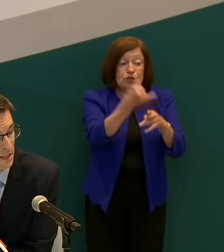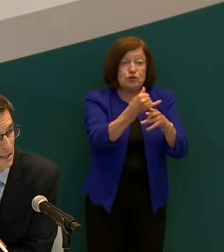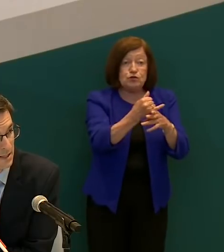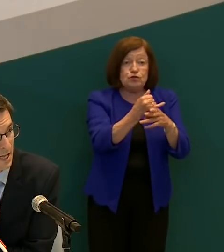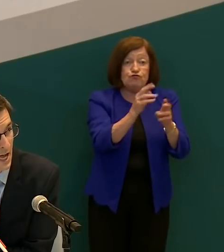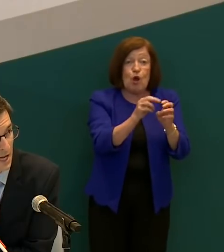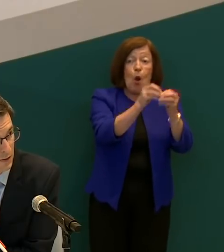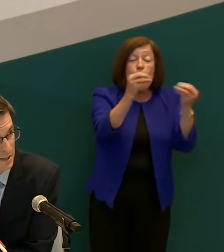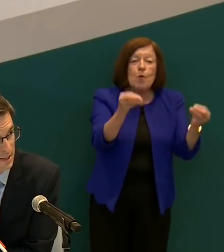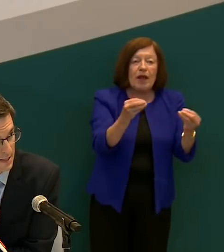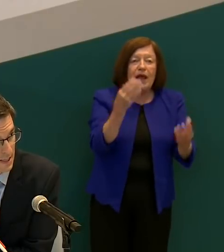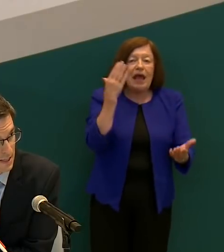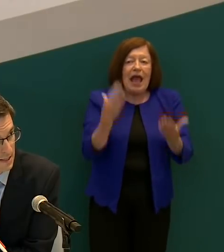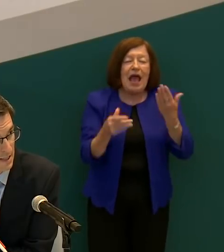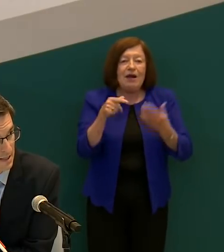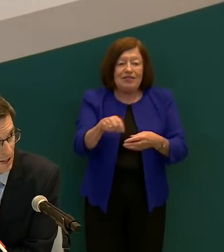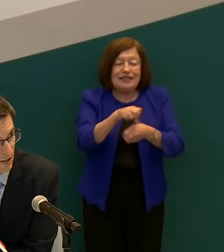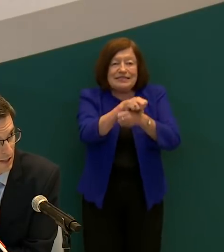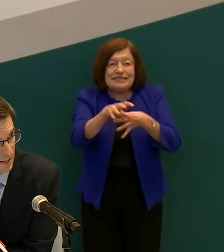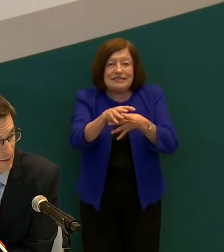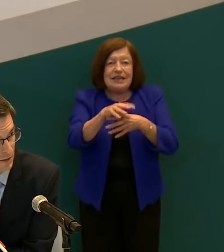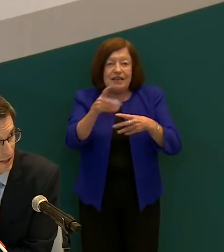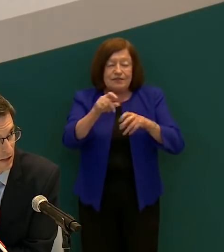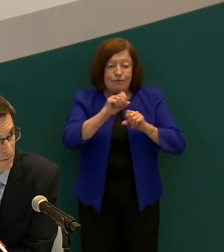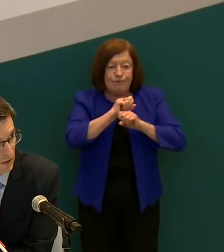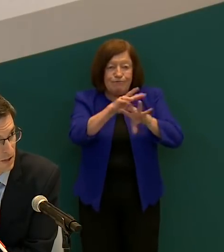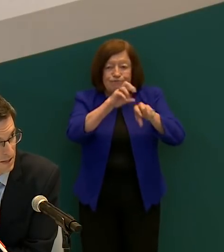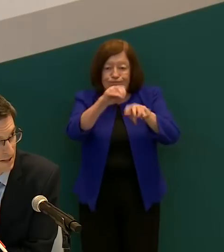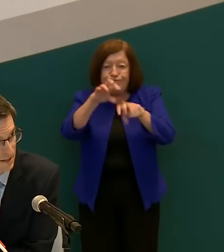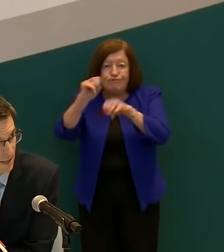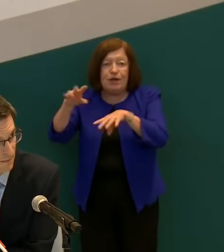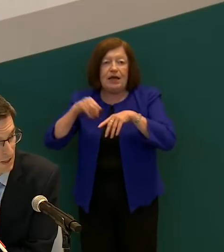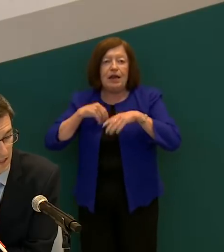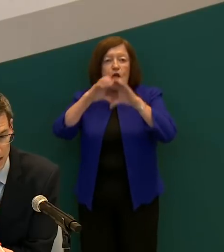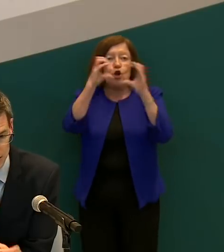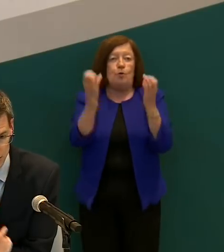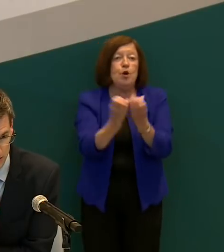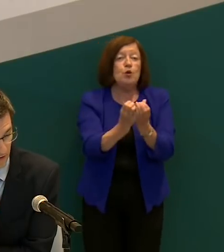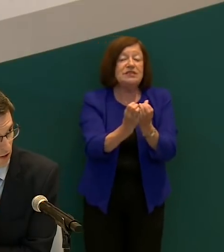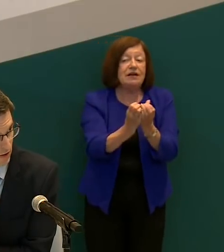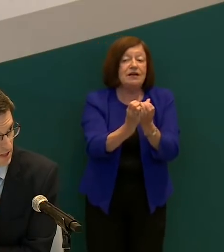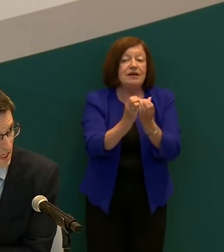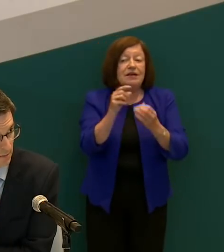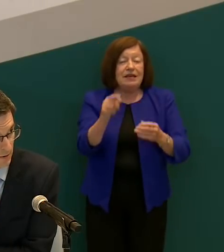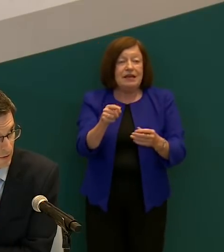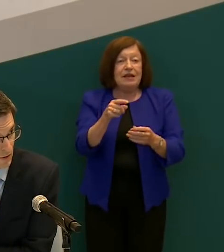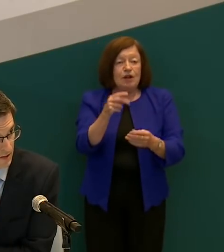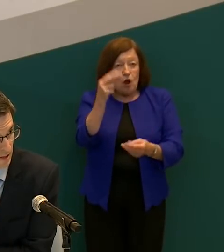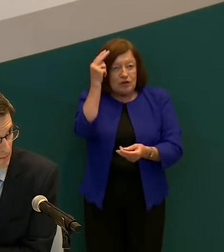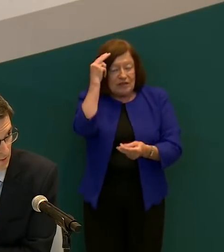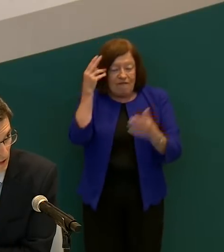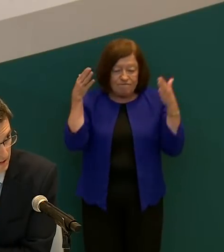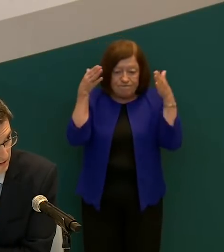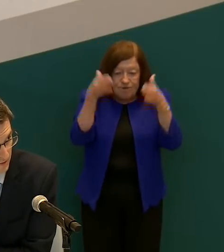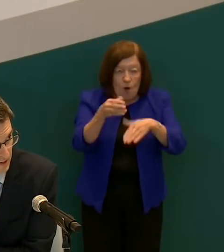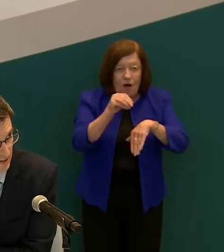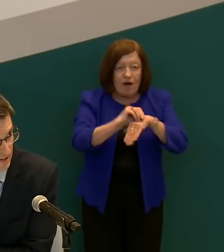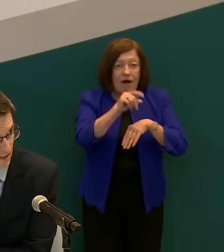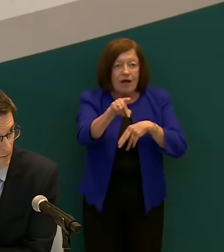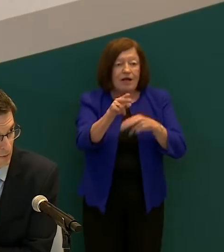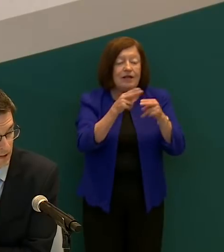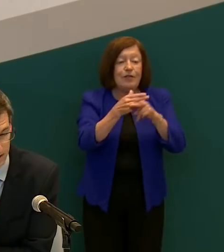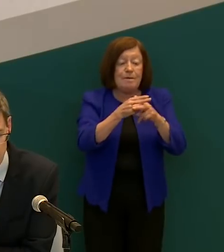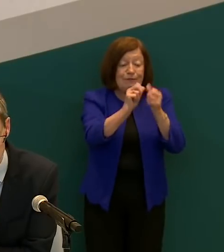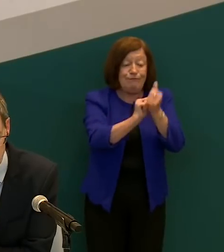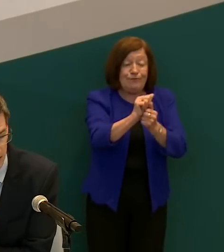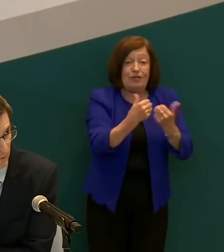reopen is how this disease is circulating within our communities at the time. So there's a very understandable focus on meat processing facilities